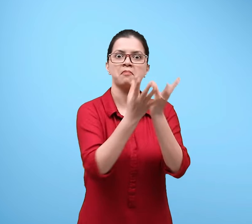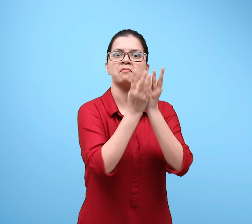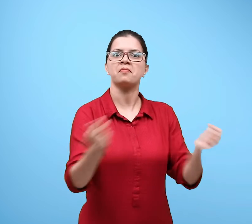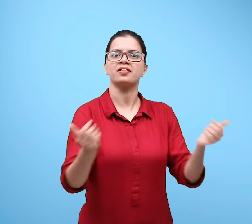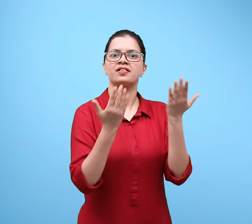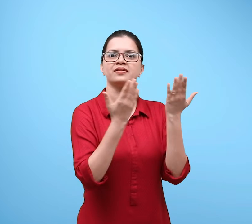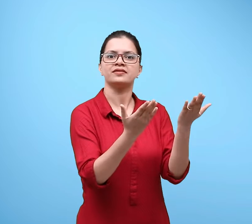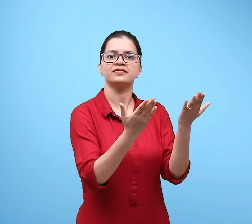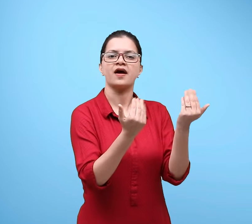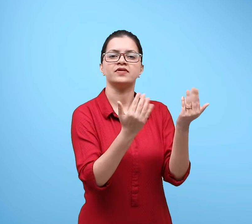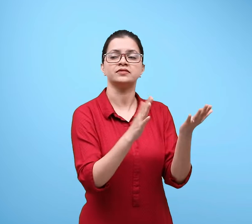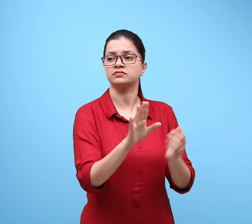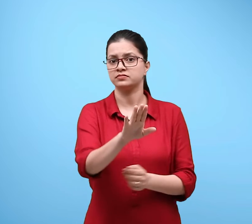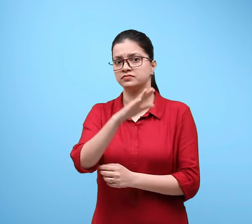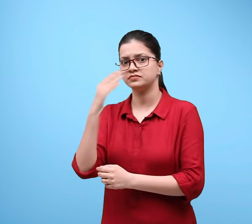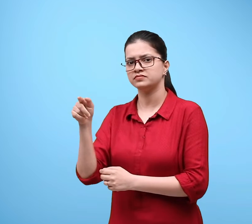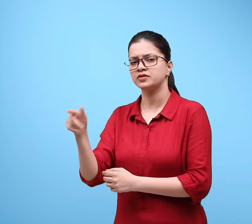disappears completely in water.